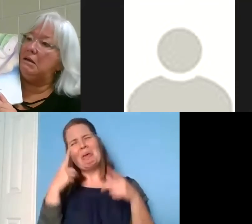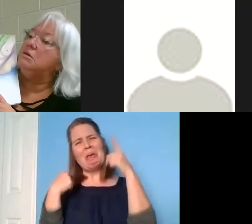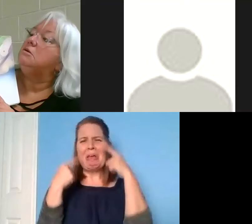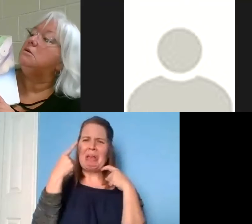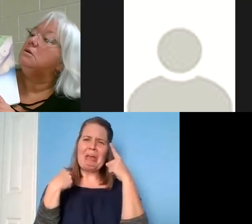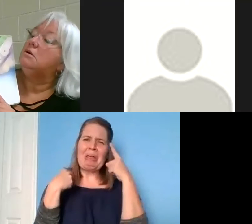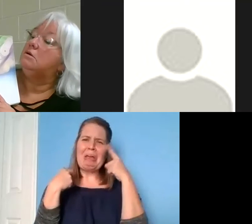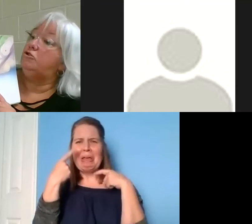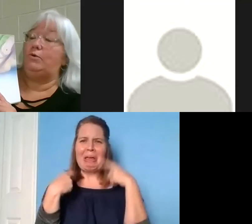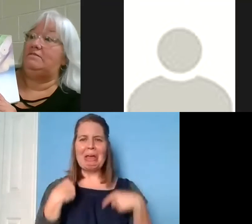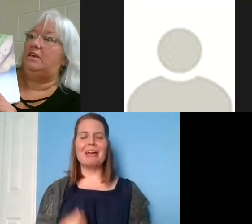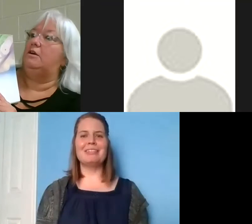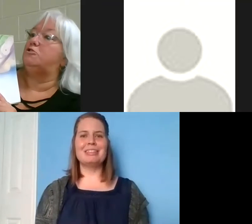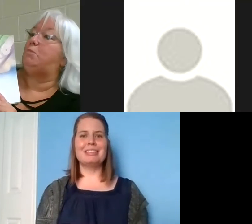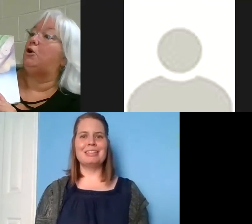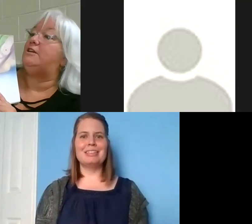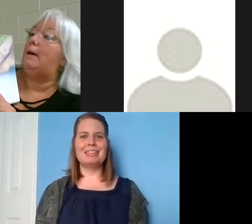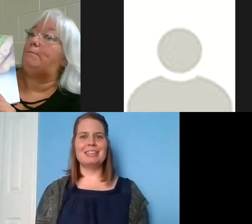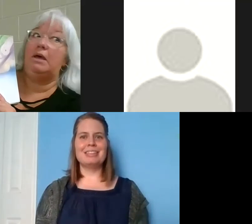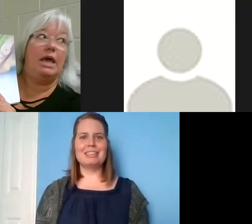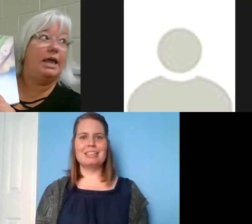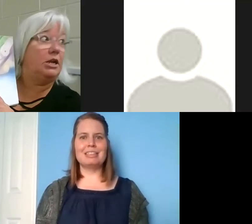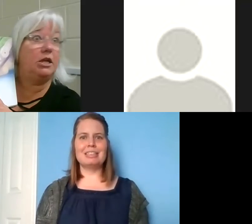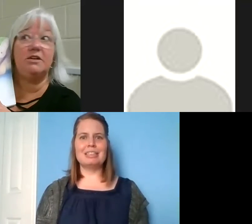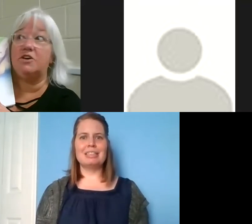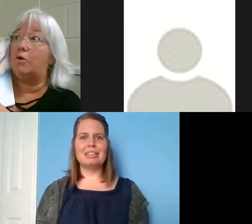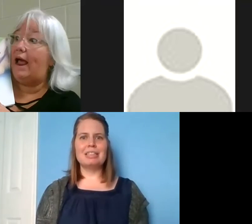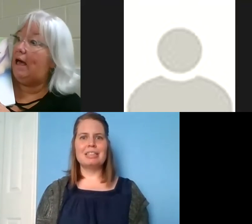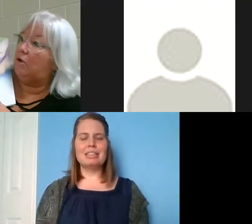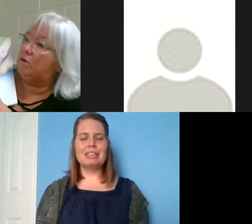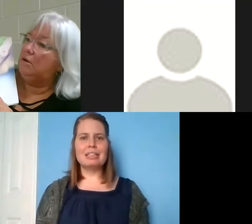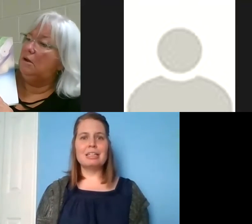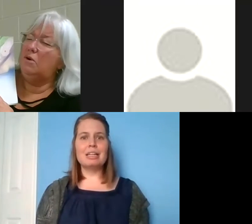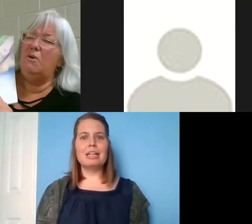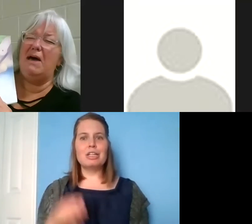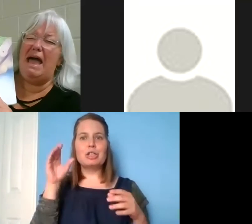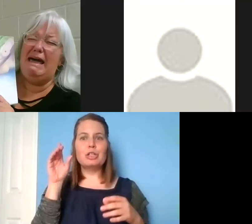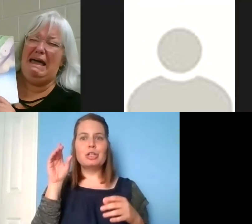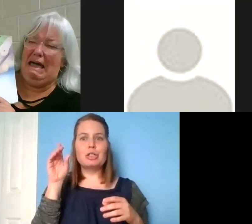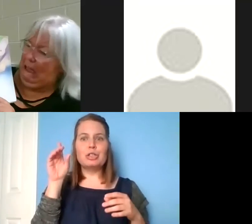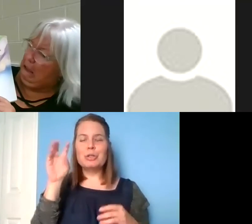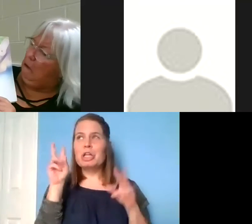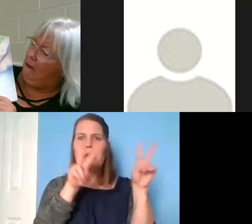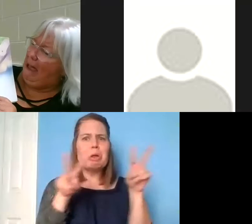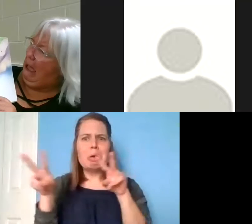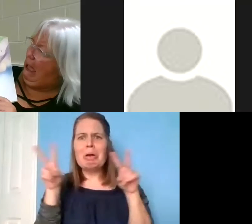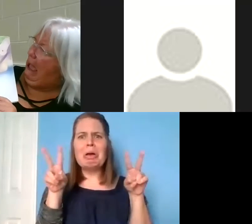Wah! Dewey's ear, and he looked around.